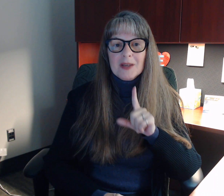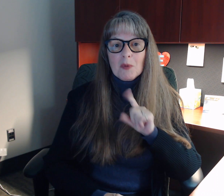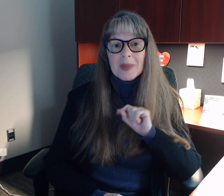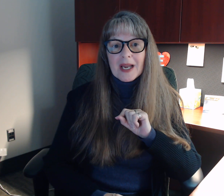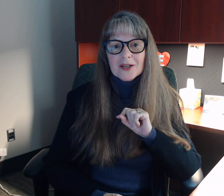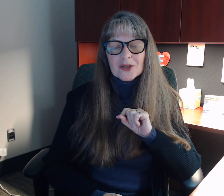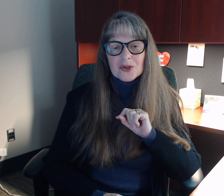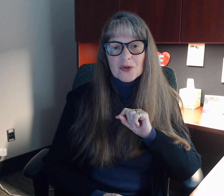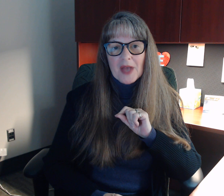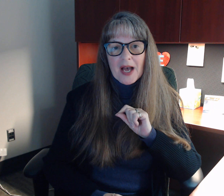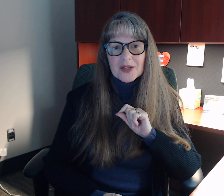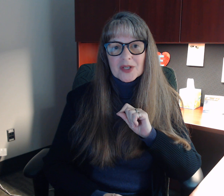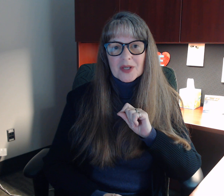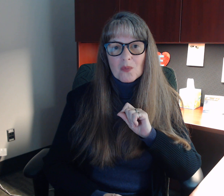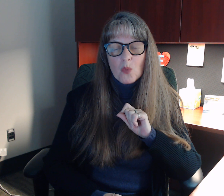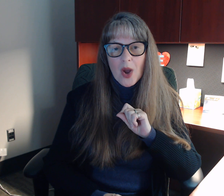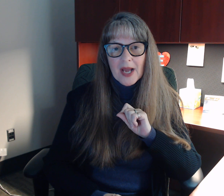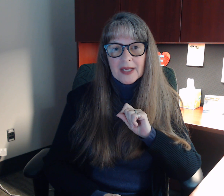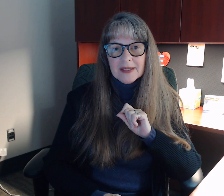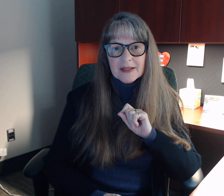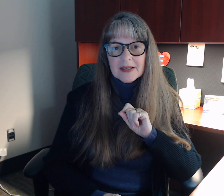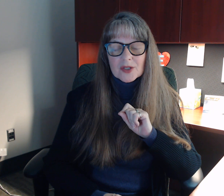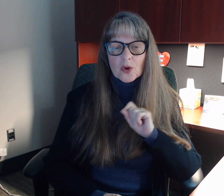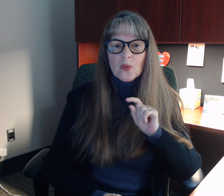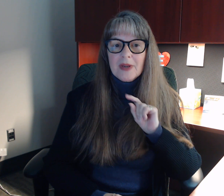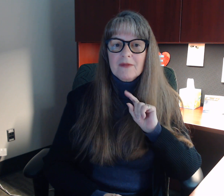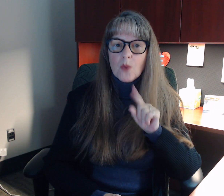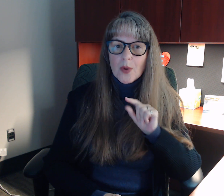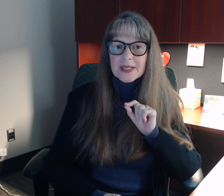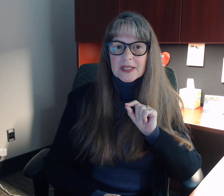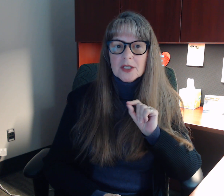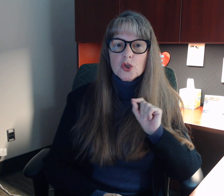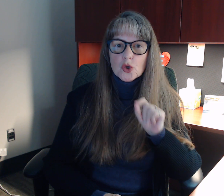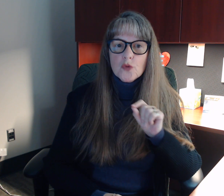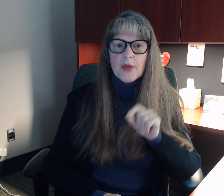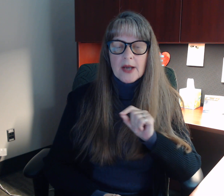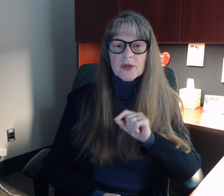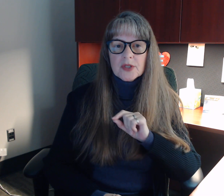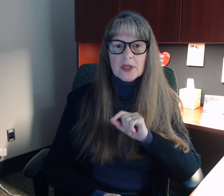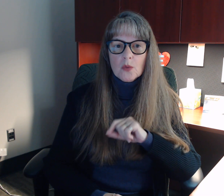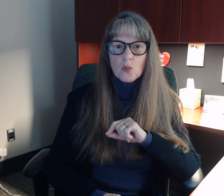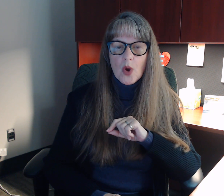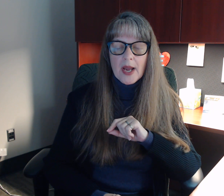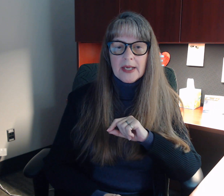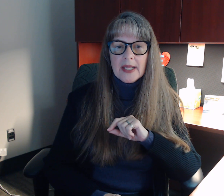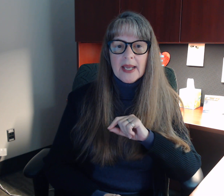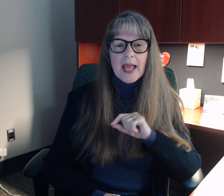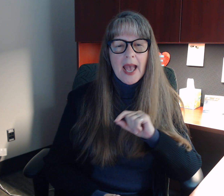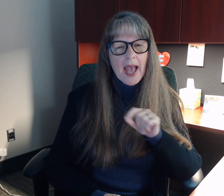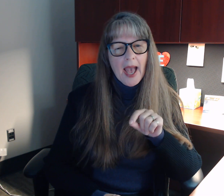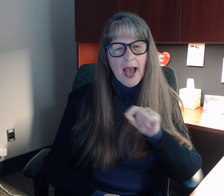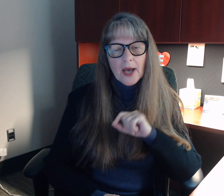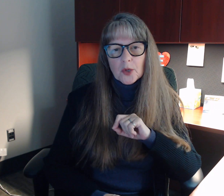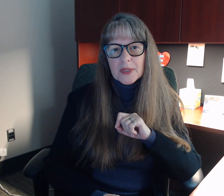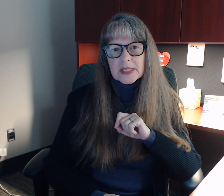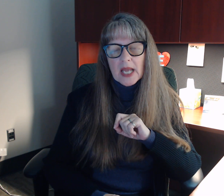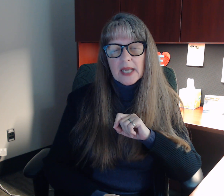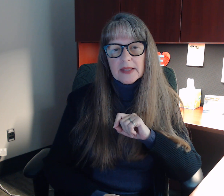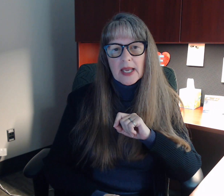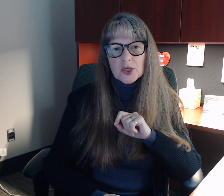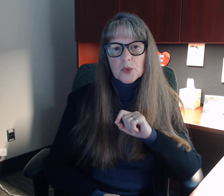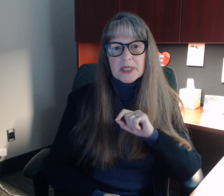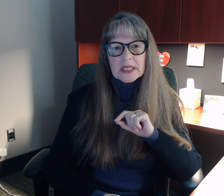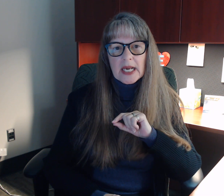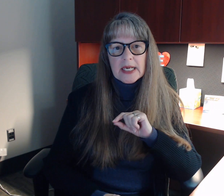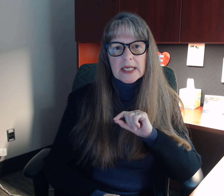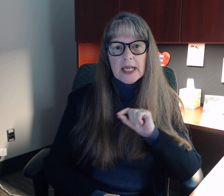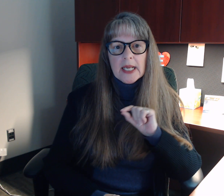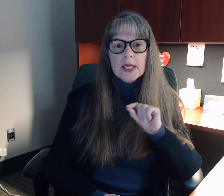got to 2001, so we voice it 2001. How do we sign that? Do we sign it